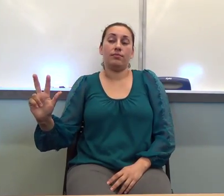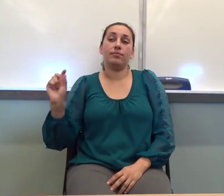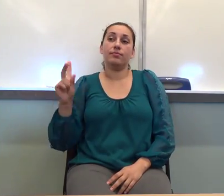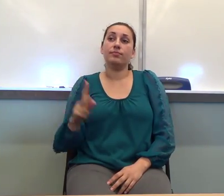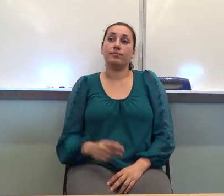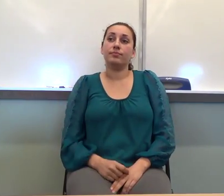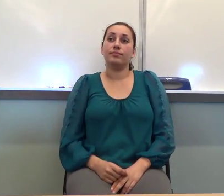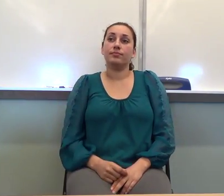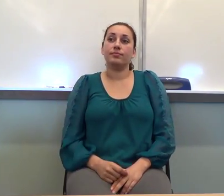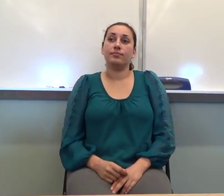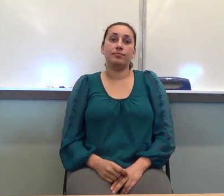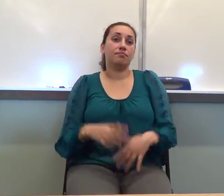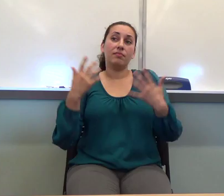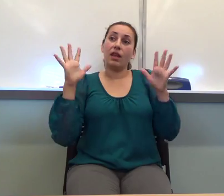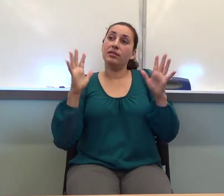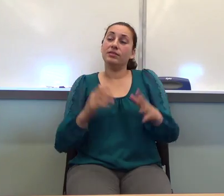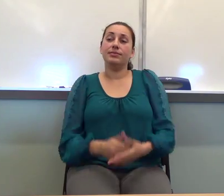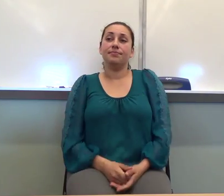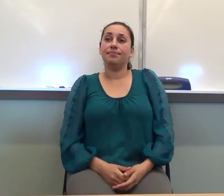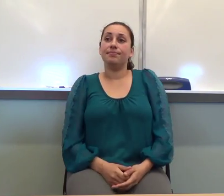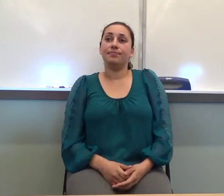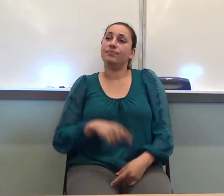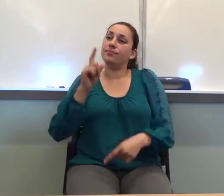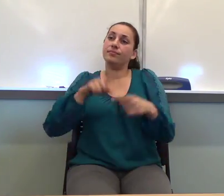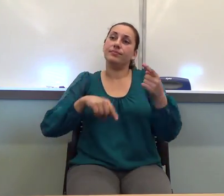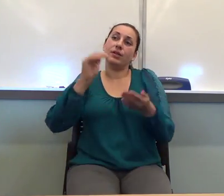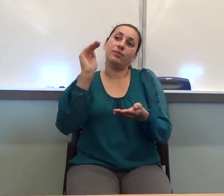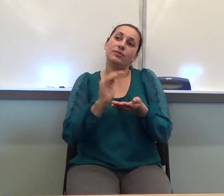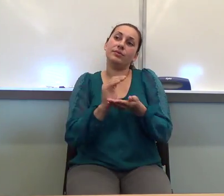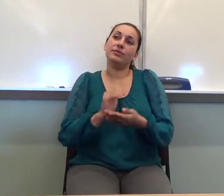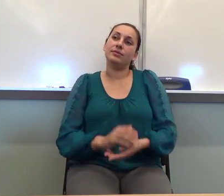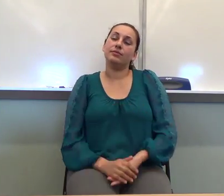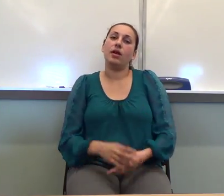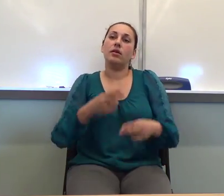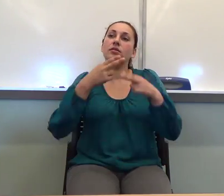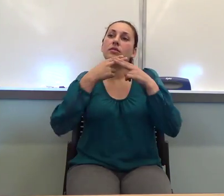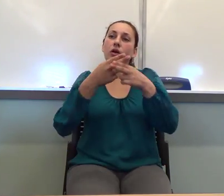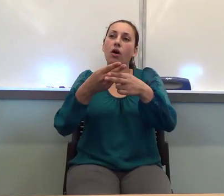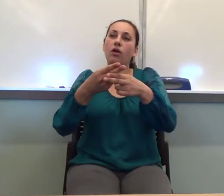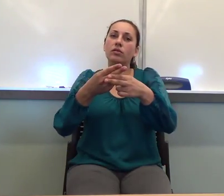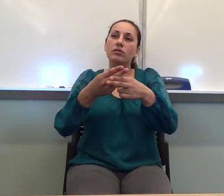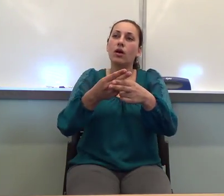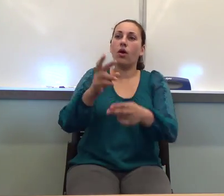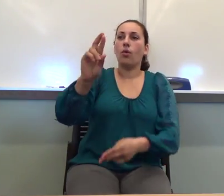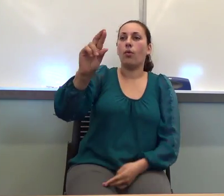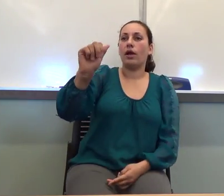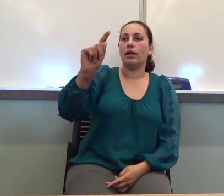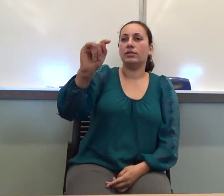that's it, 34 over 43. That would be called the ratio of 34 to 43.